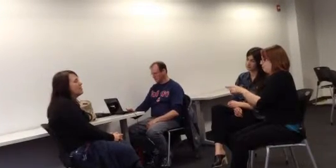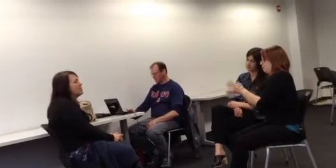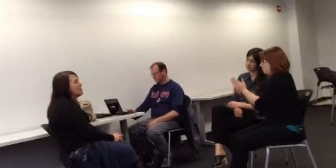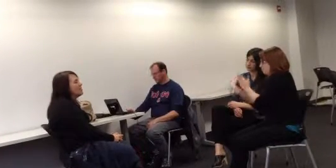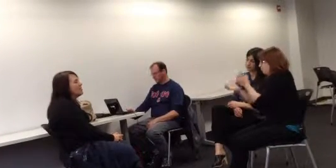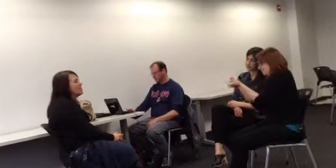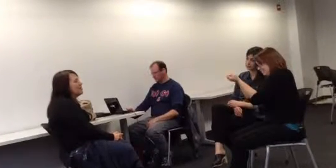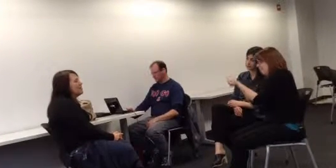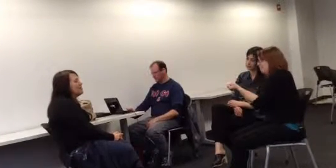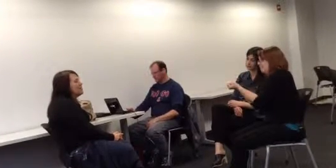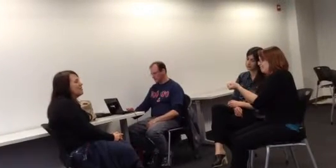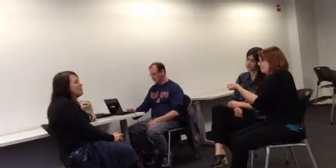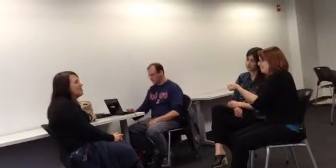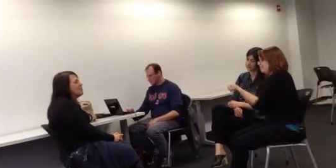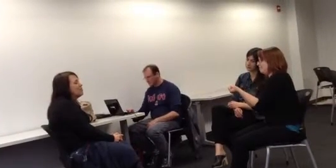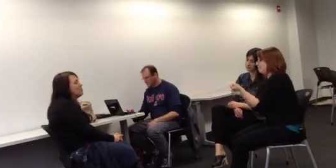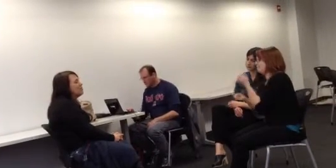By far, she's very strong.